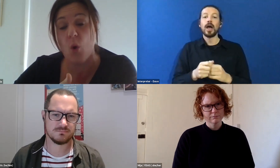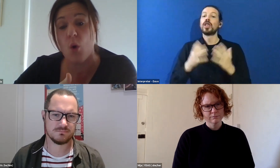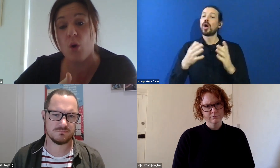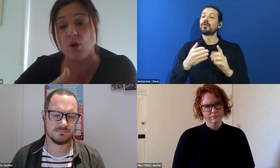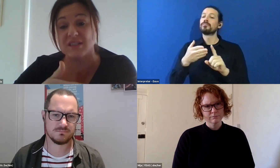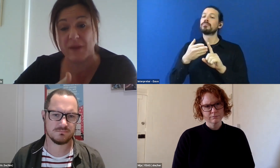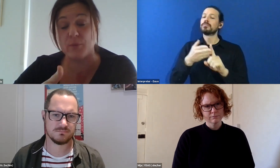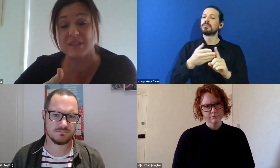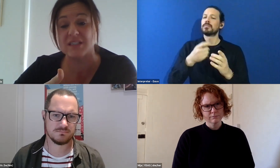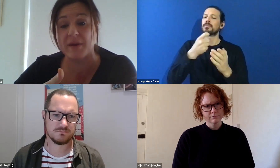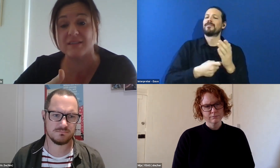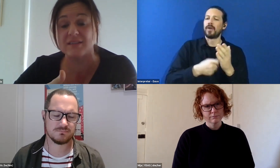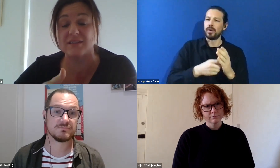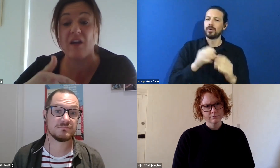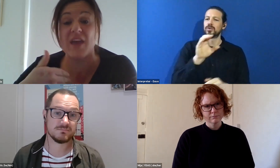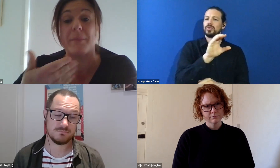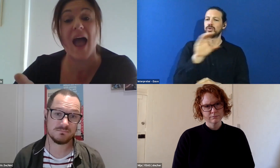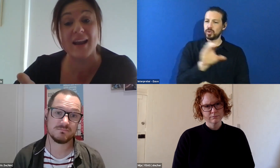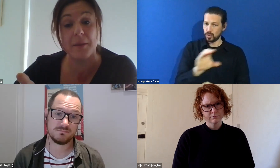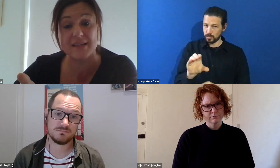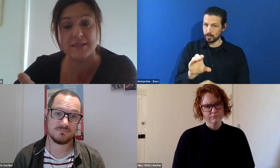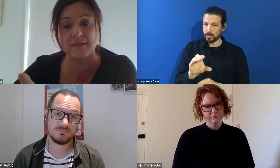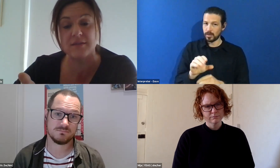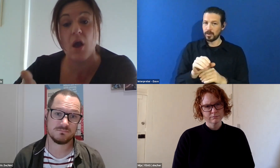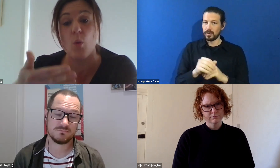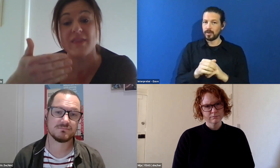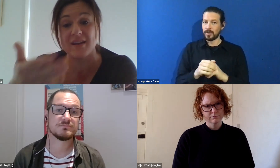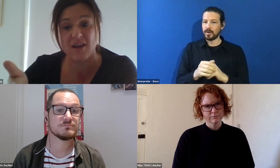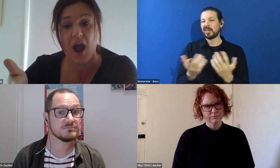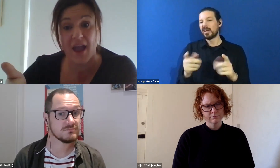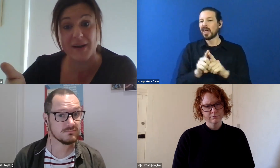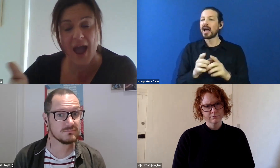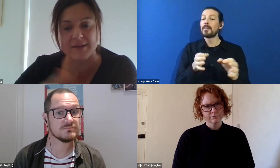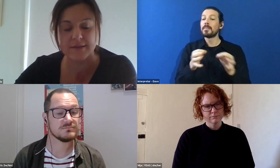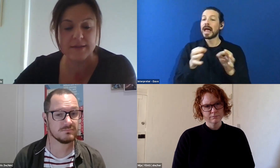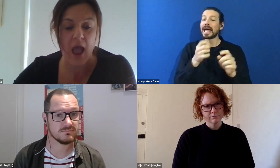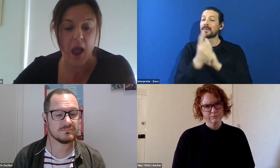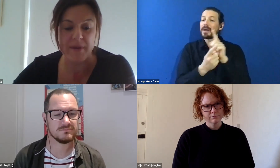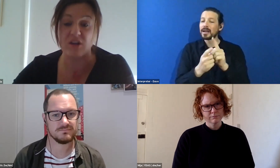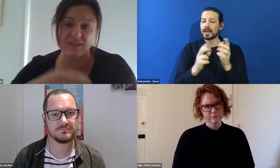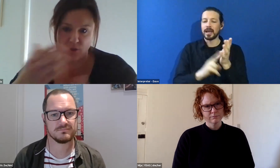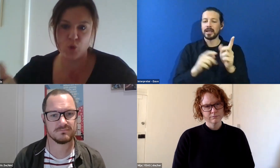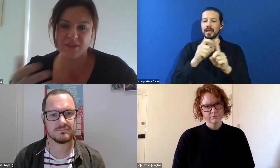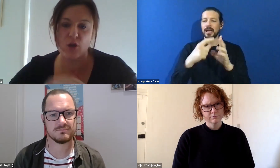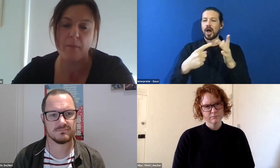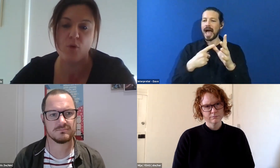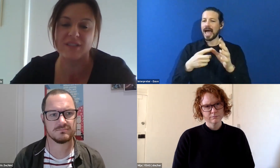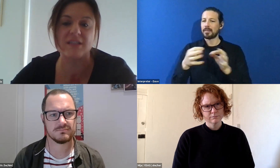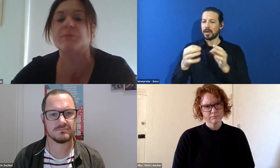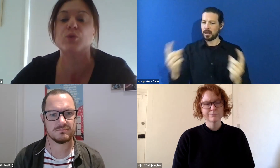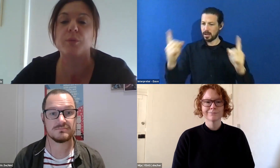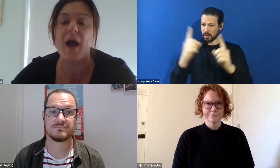Zoom for people with disabilities to have their planning meetings with NDIA planners, because Zoom is a lot